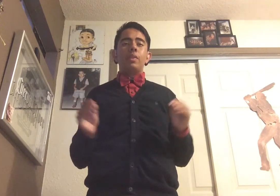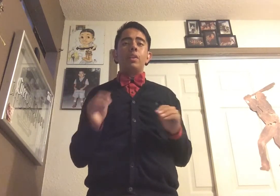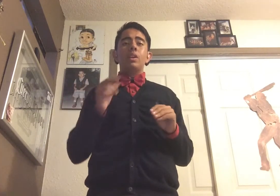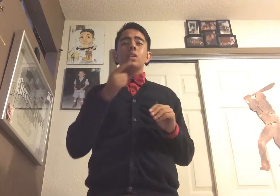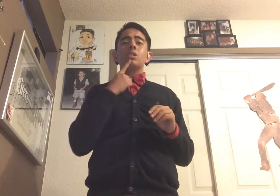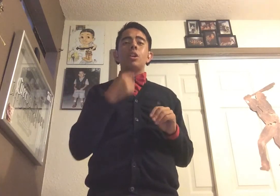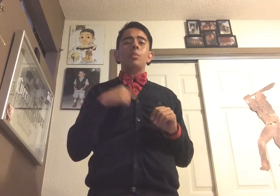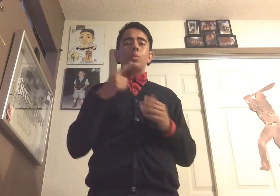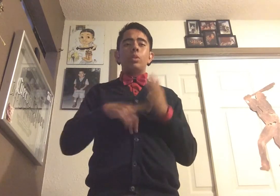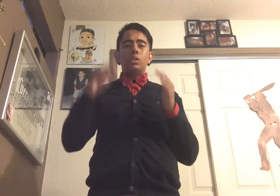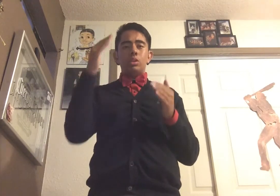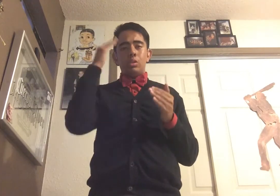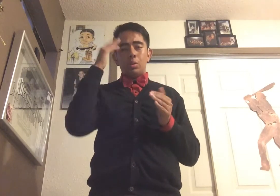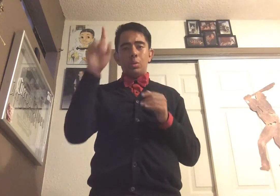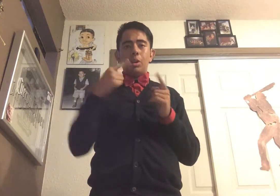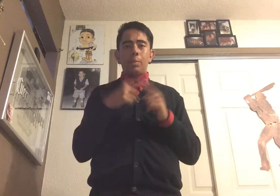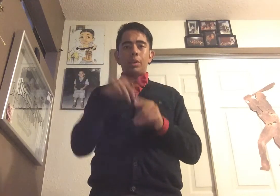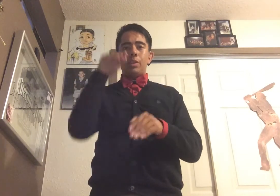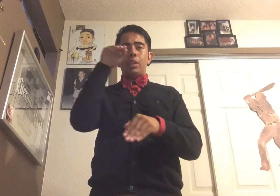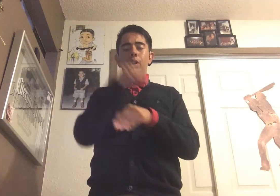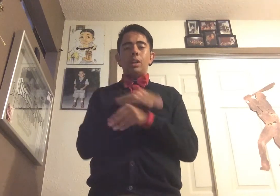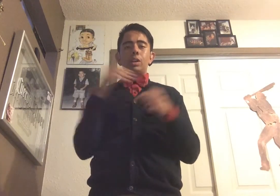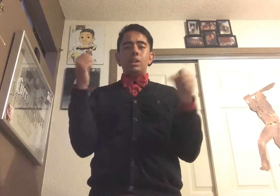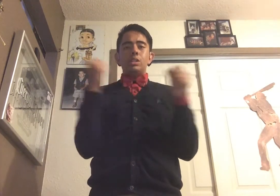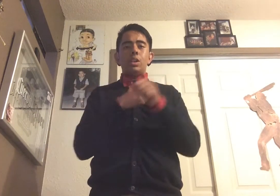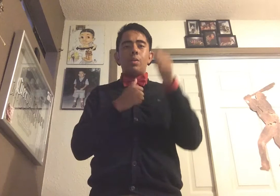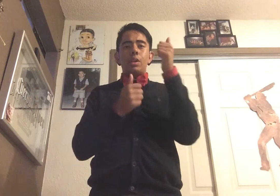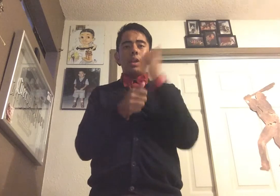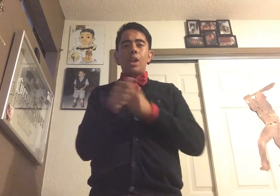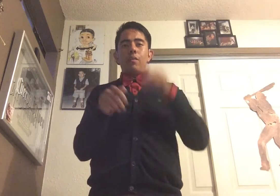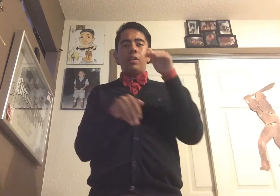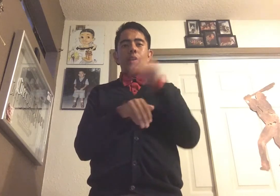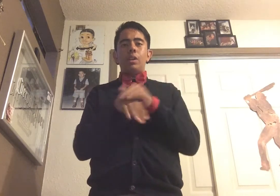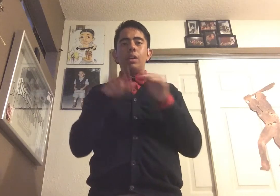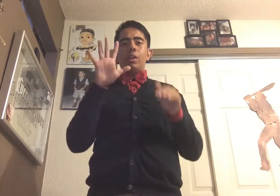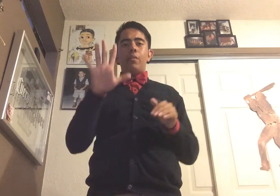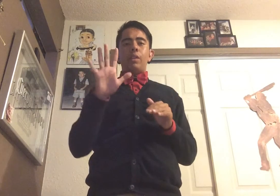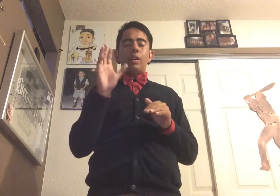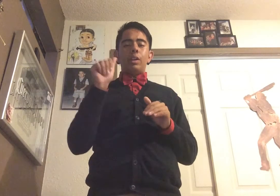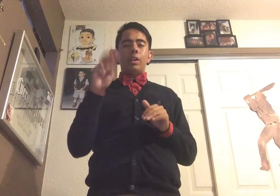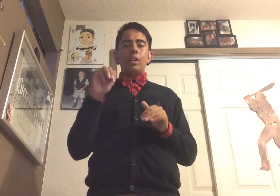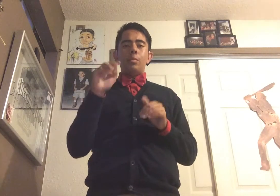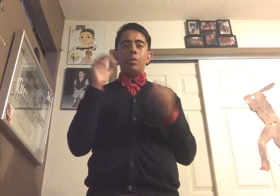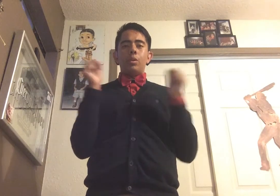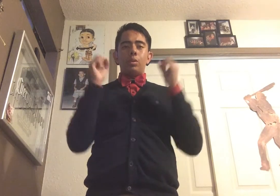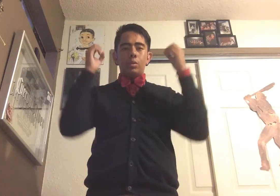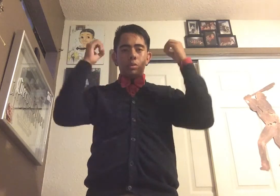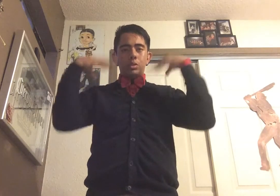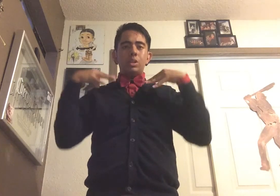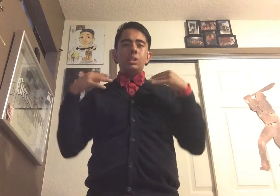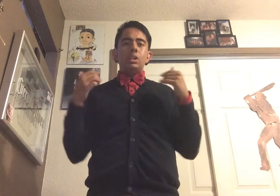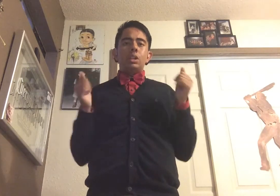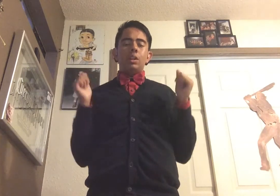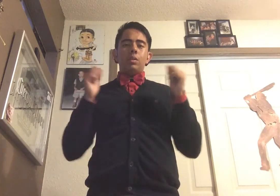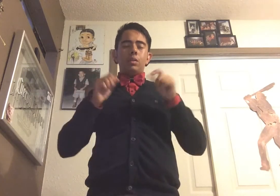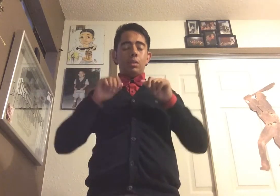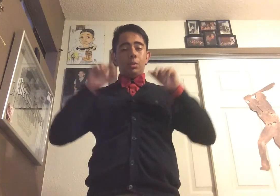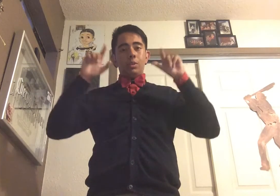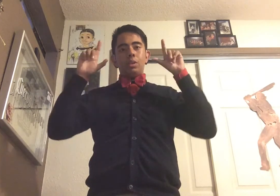nothing. Tell me what you know about the night terrors every night. 5 a.m. cold sweats waking up to